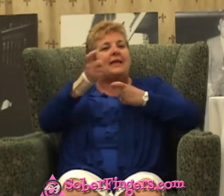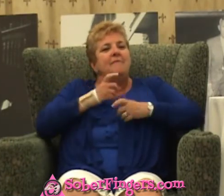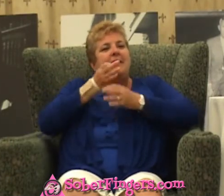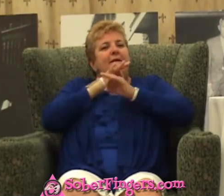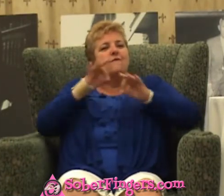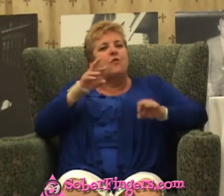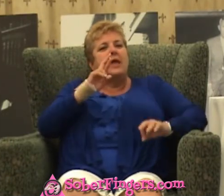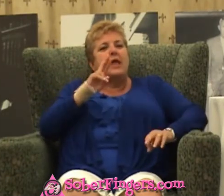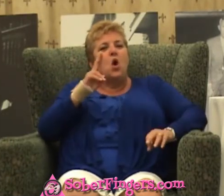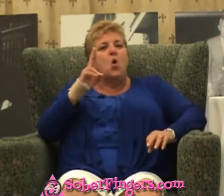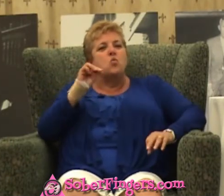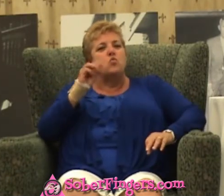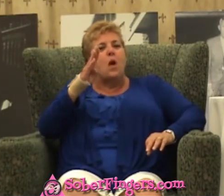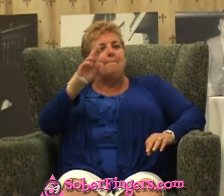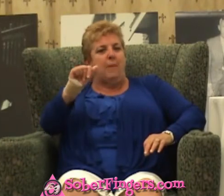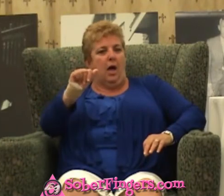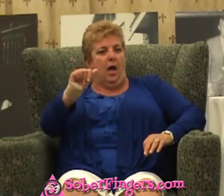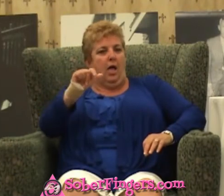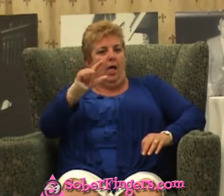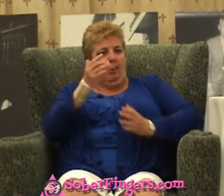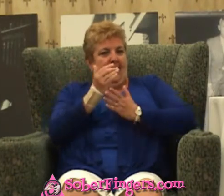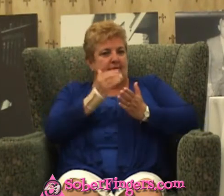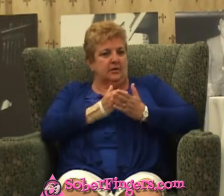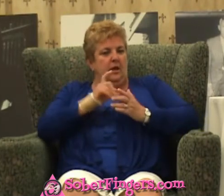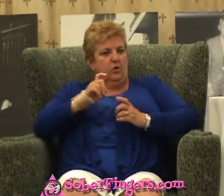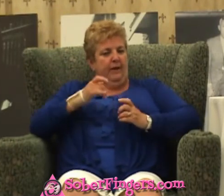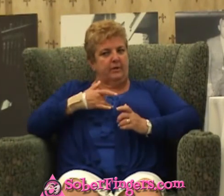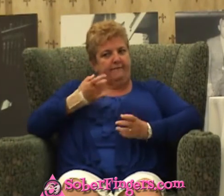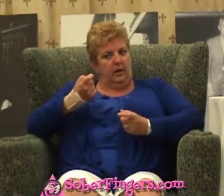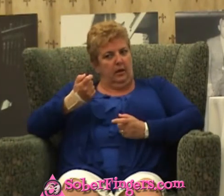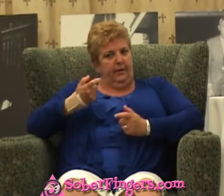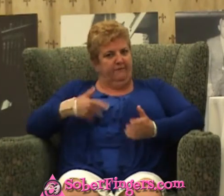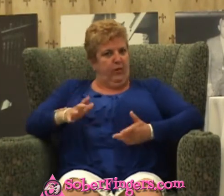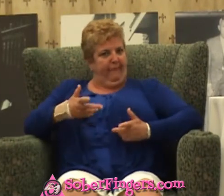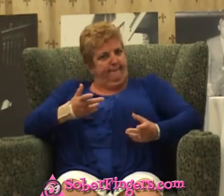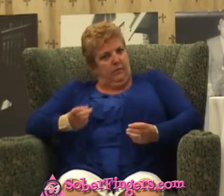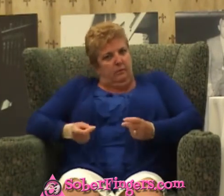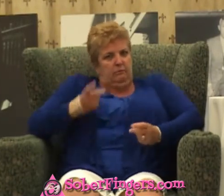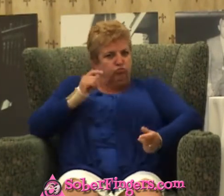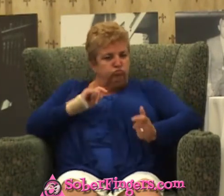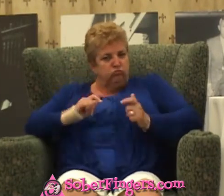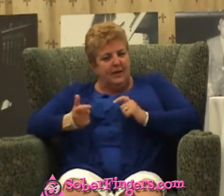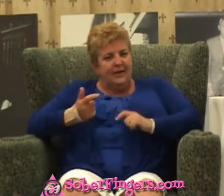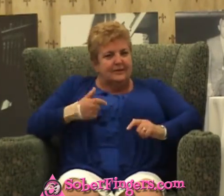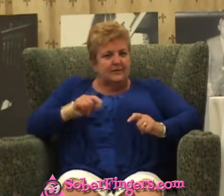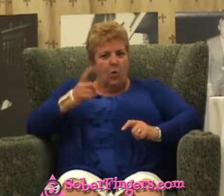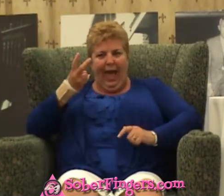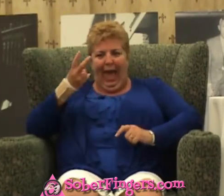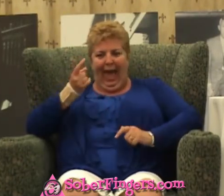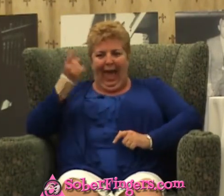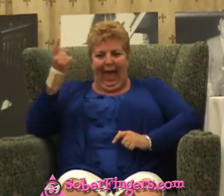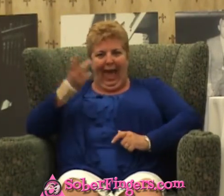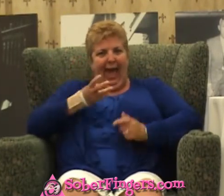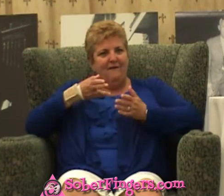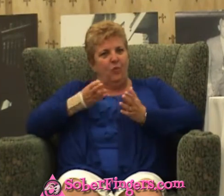got to get a little wiggle on to do the rumba. You really do. And so I'm about halfway through this rumba lesson with my teacher,